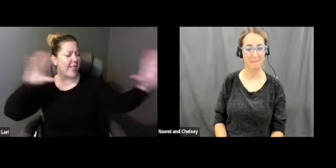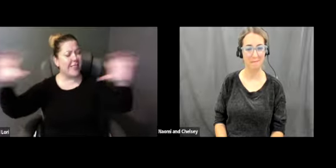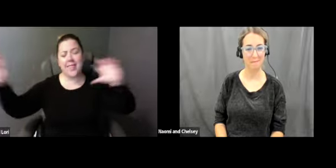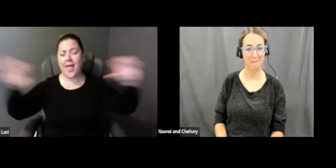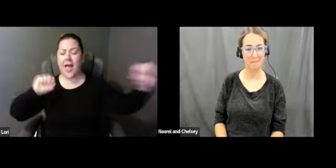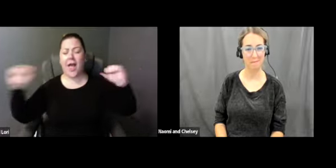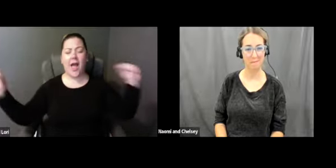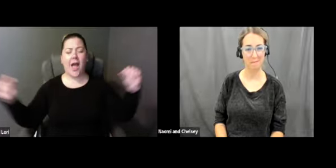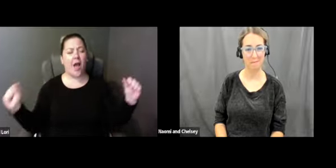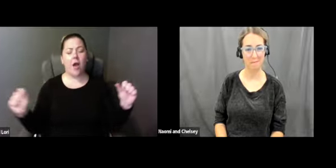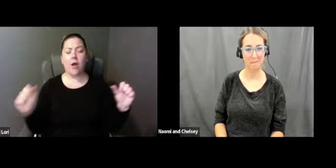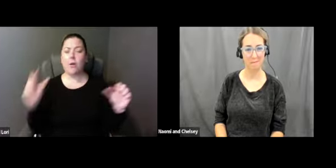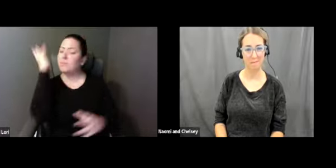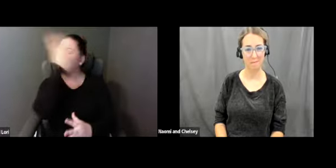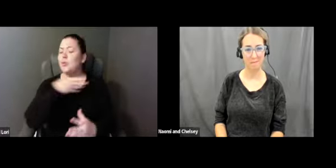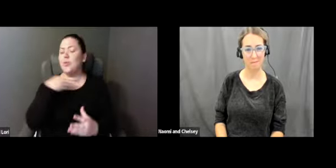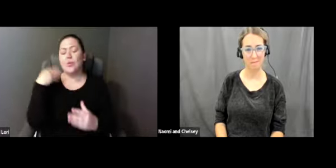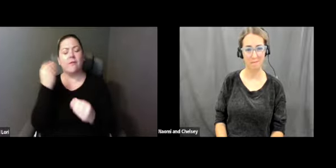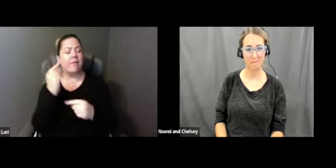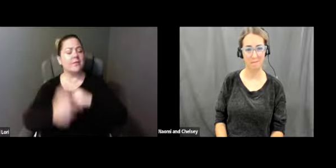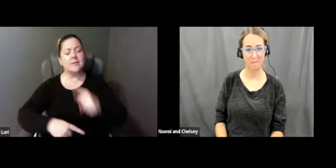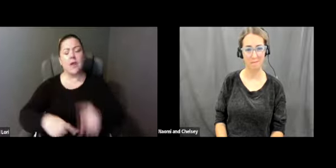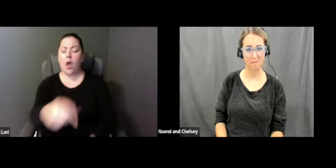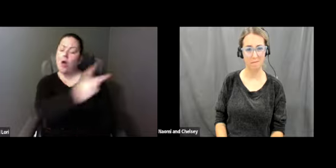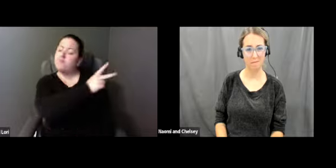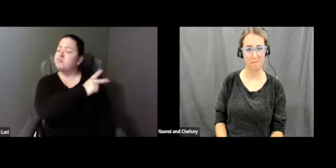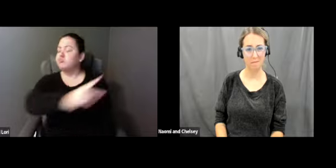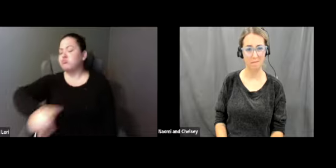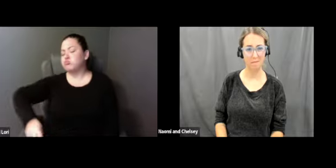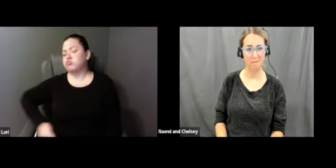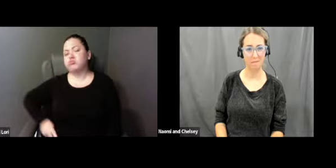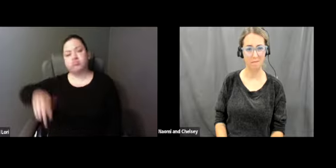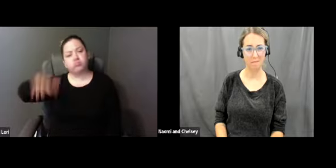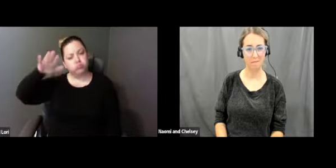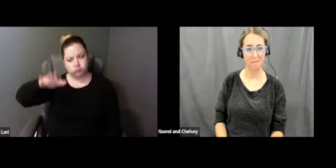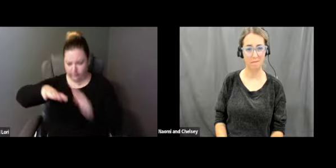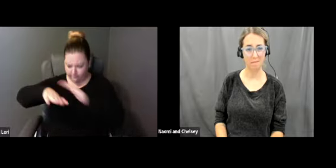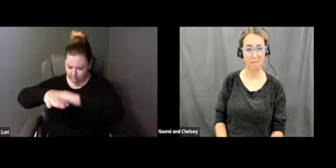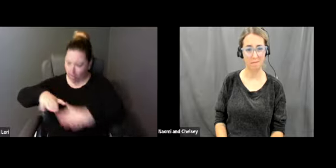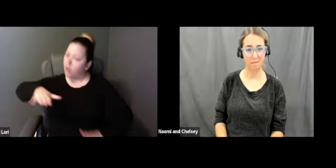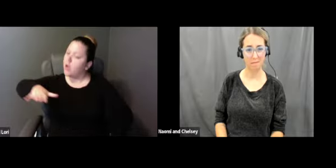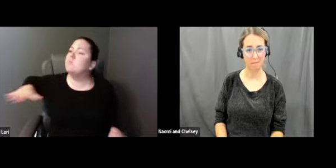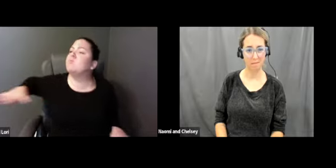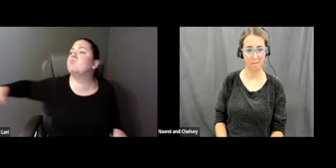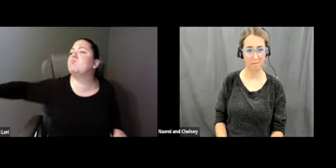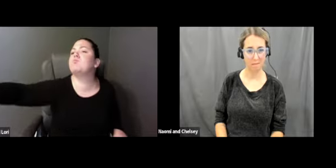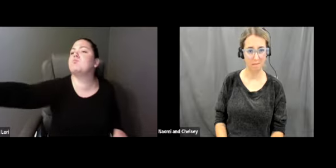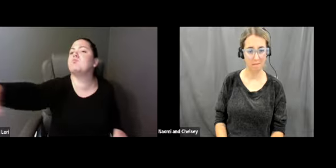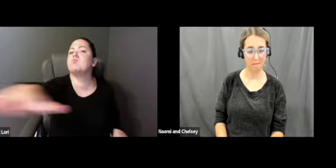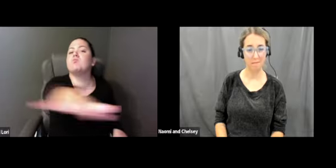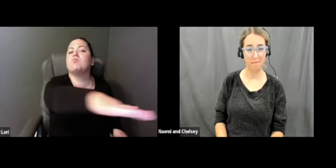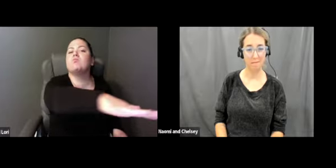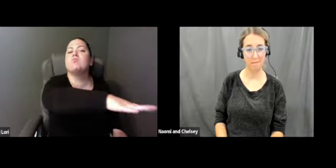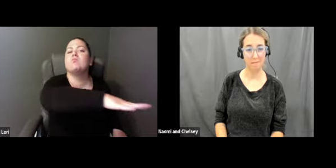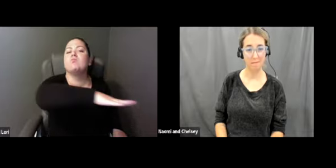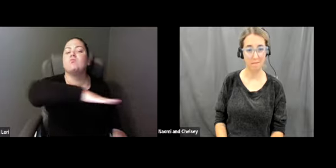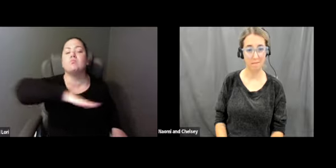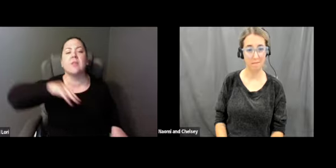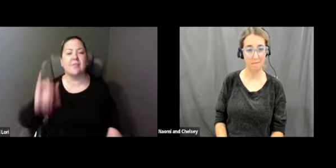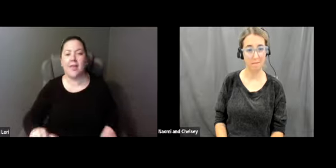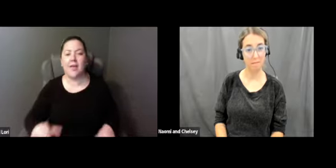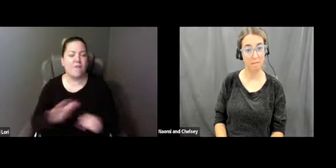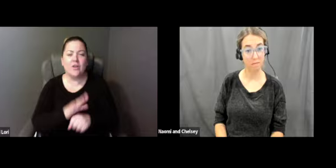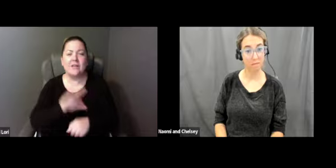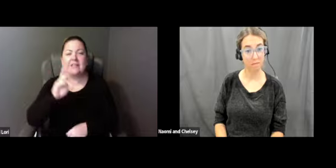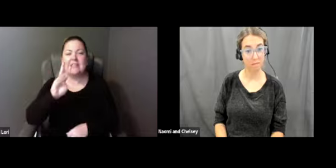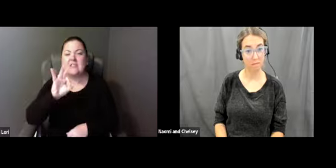shoulder down to his pelvic bone, and then his arm stretched out like flat in front of him, taking up as much space as a 6-foot man could take.